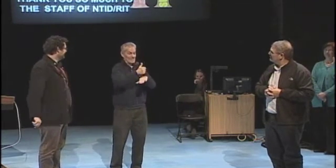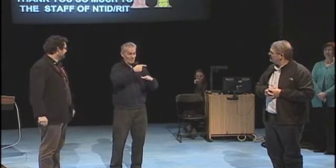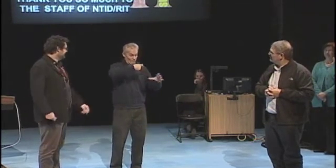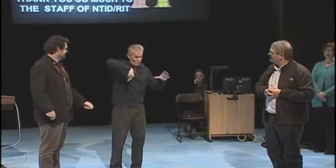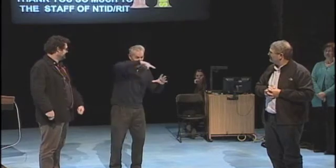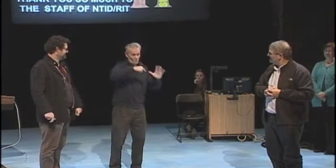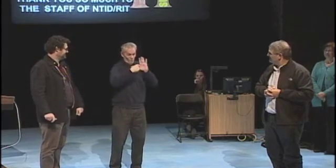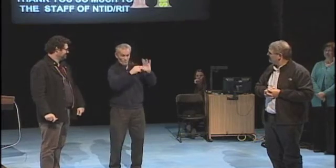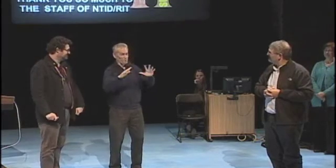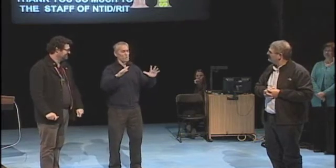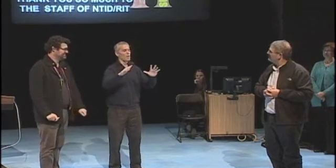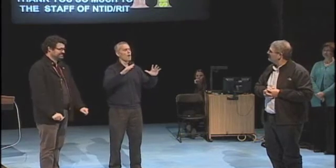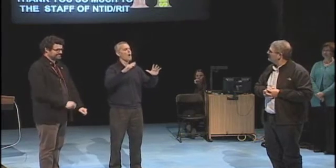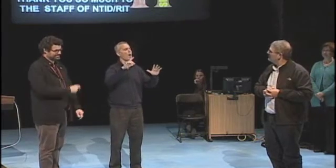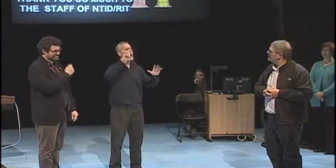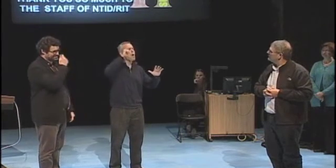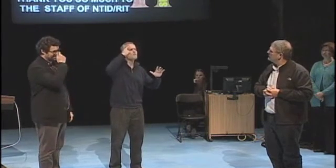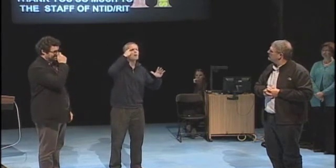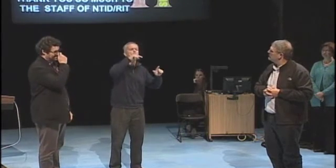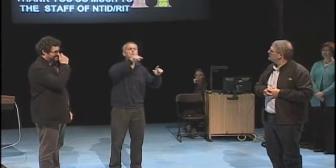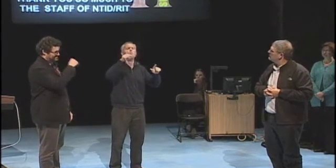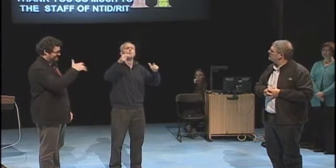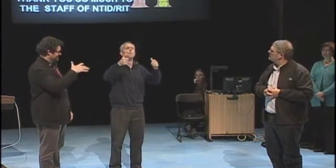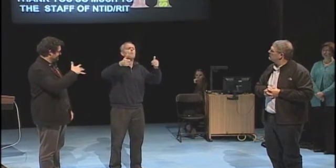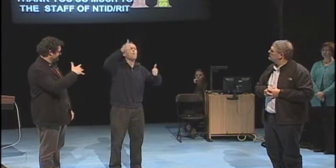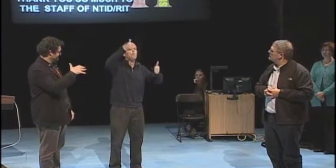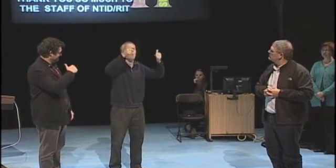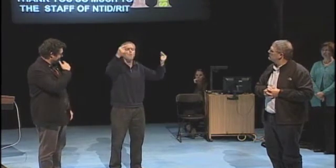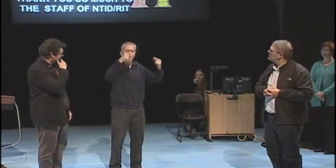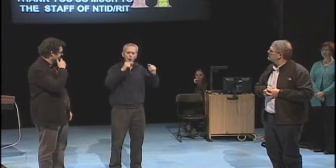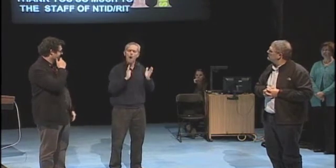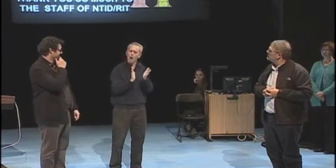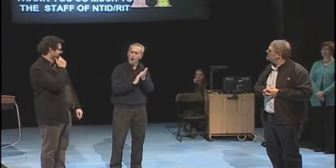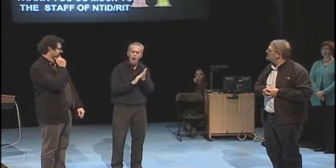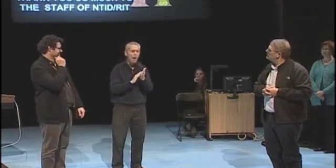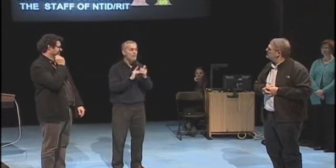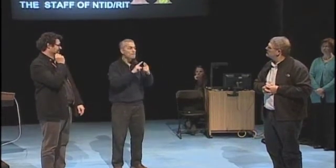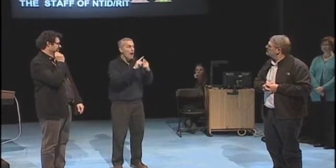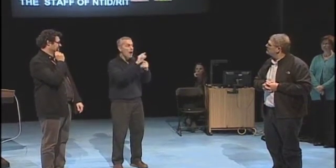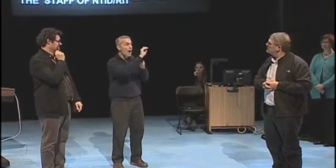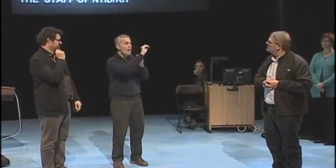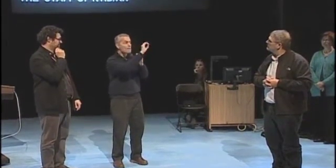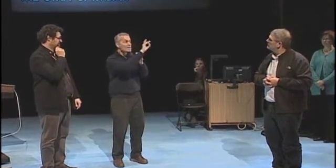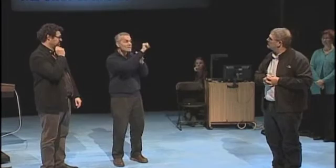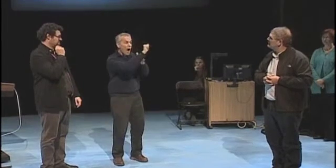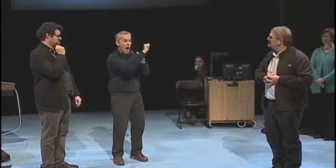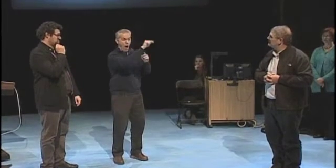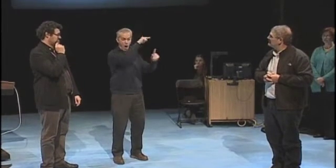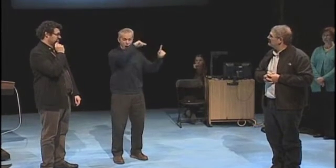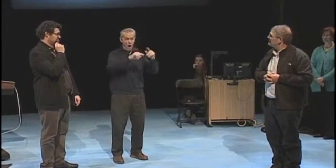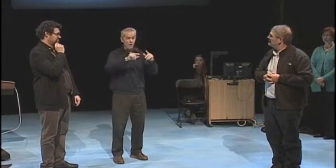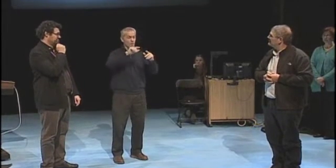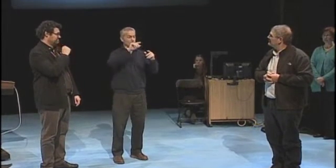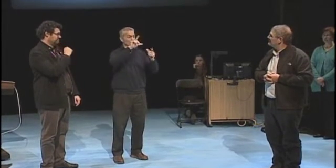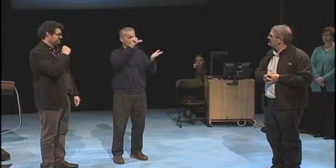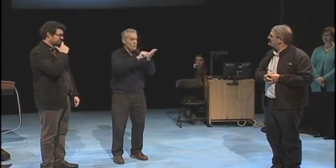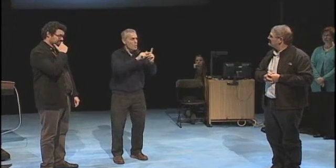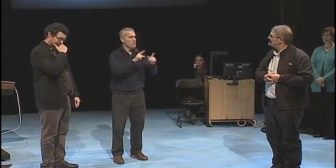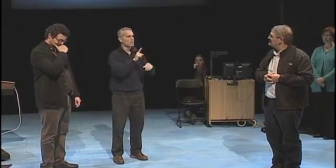When the installation occurred, people in the government offices were very complimentary. However, when the media